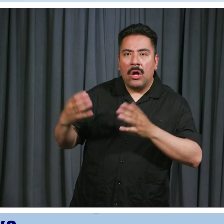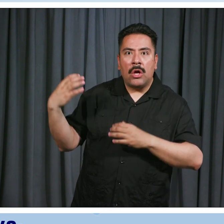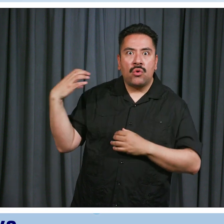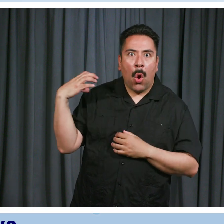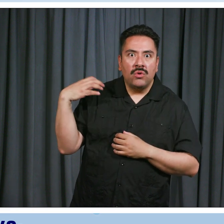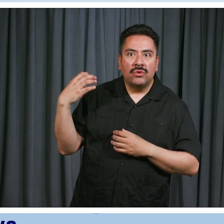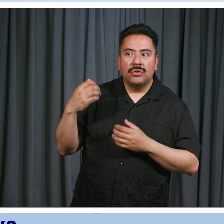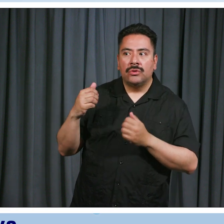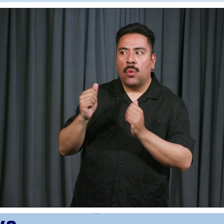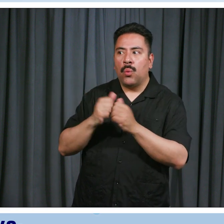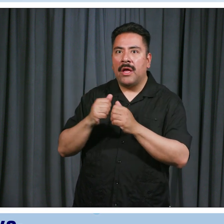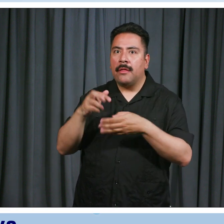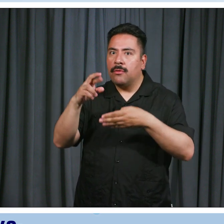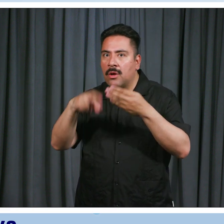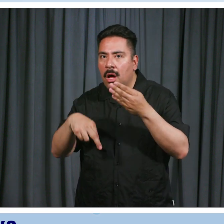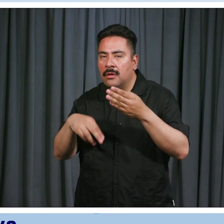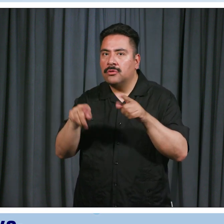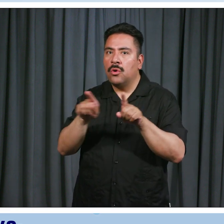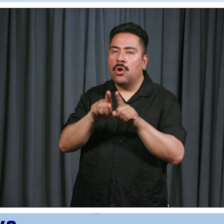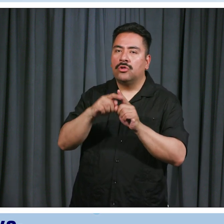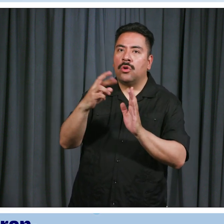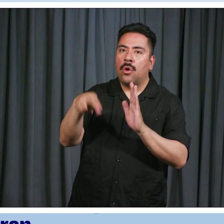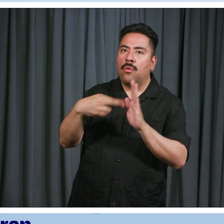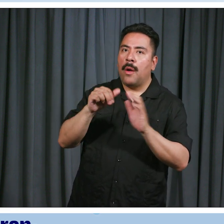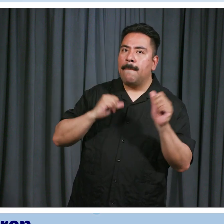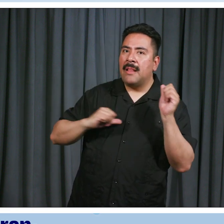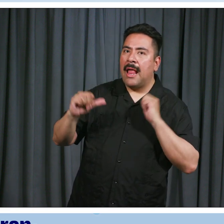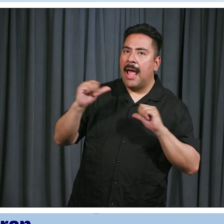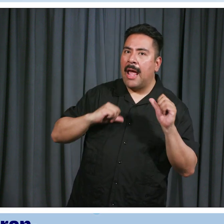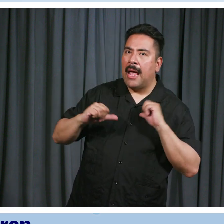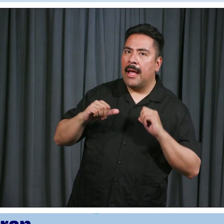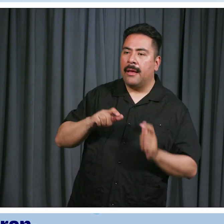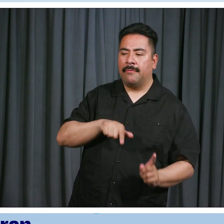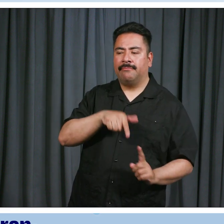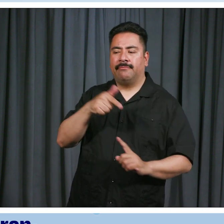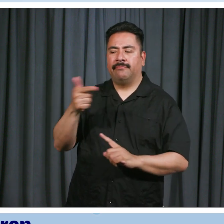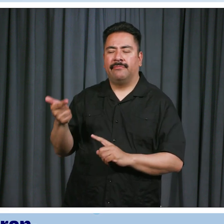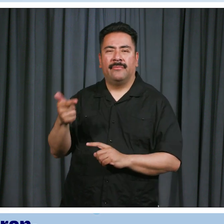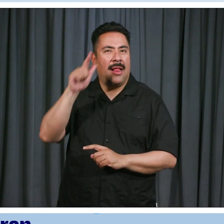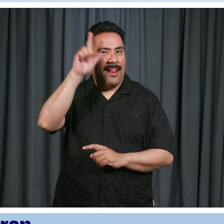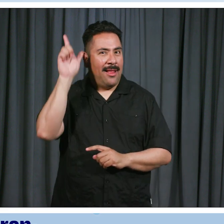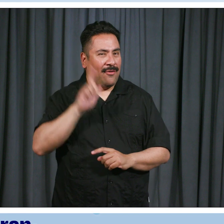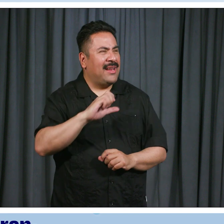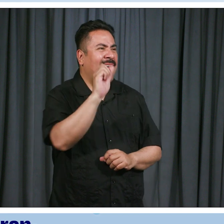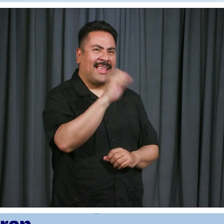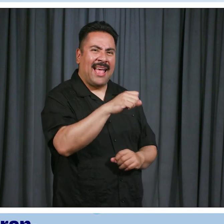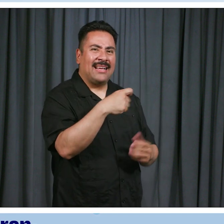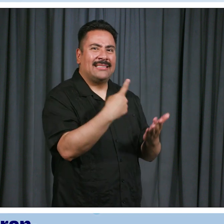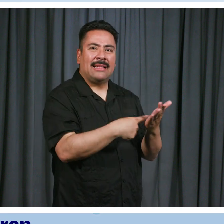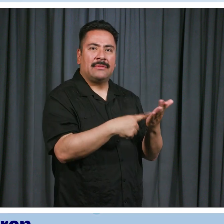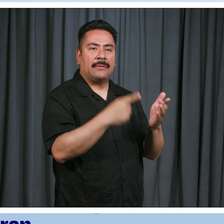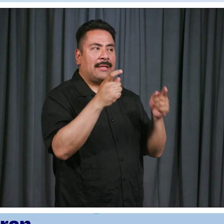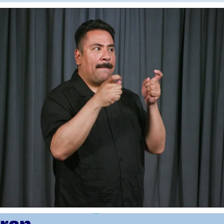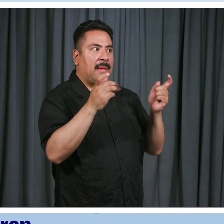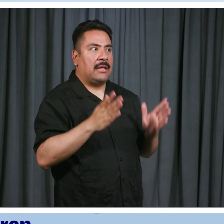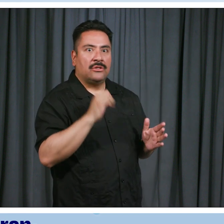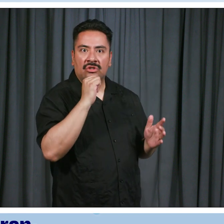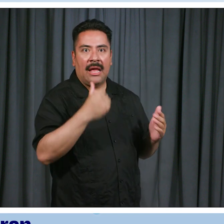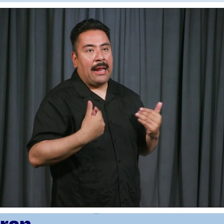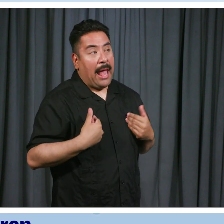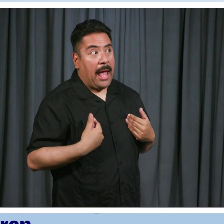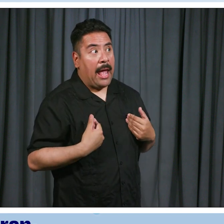or even like role play some of these conversations if that's helpful. Yeah, and one thing I wanted to ask is, you said, you know, sometimes managers may not have